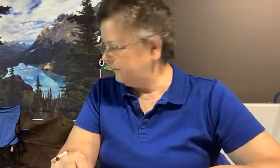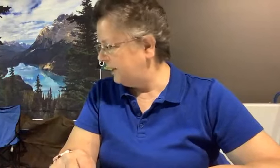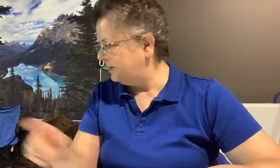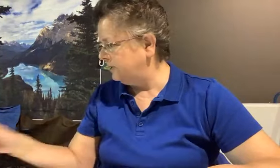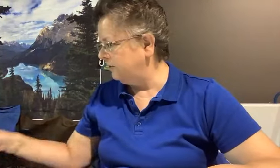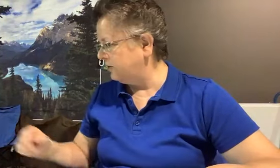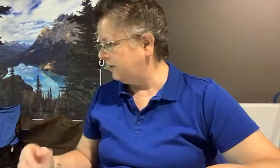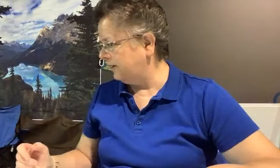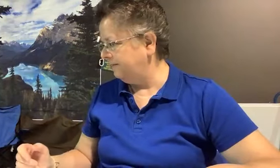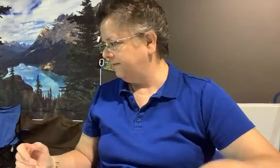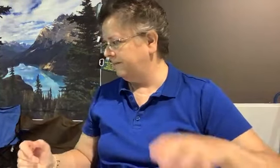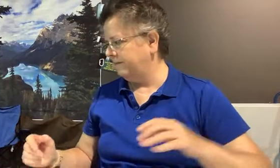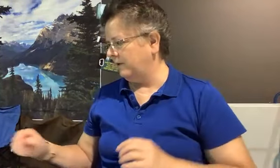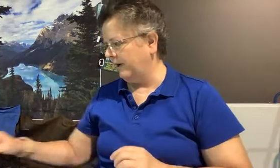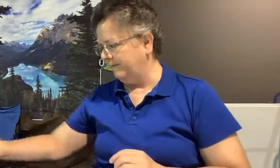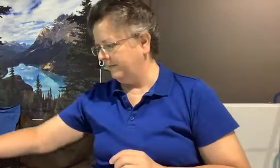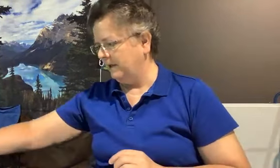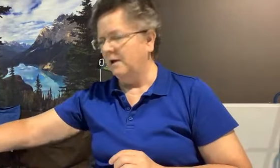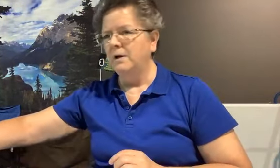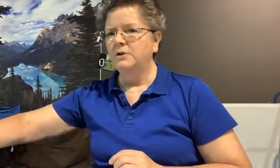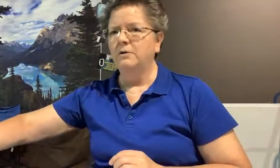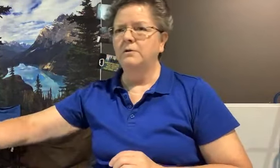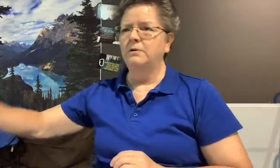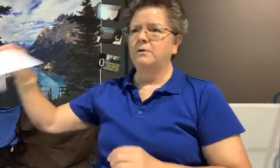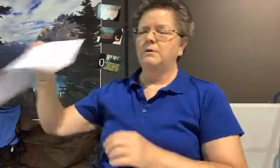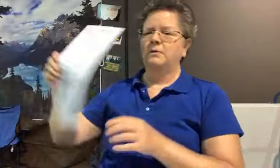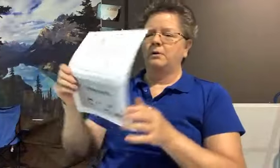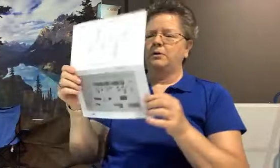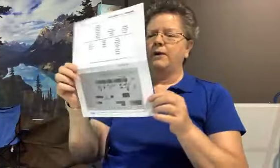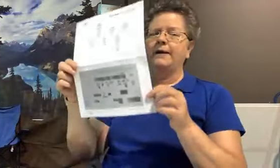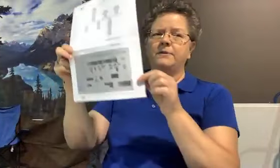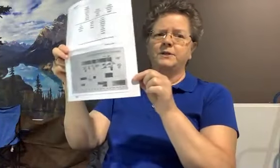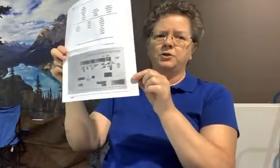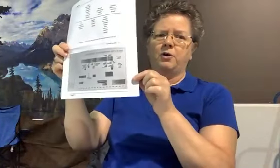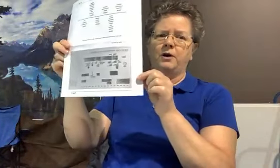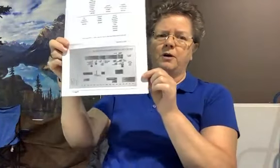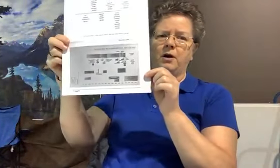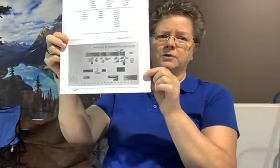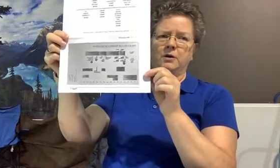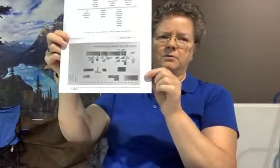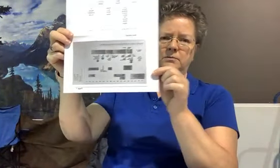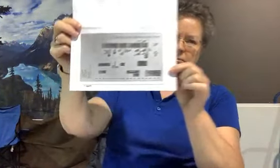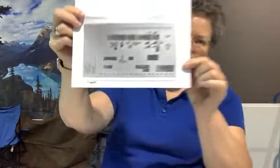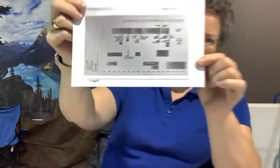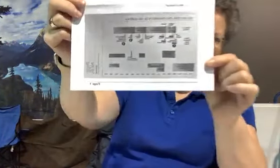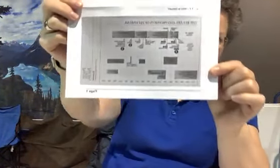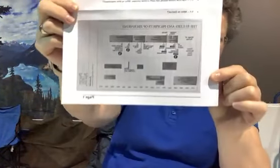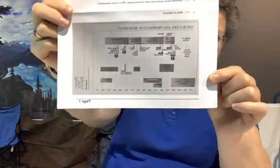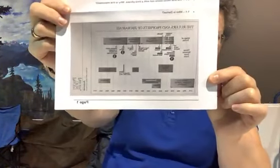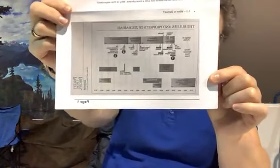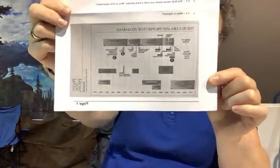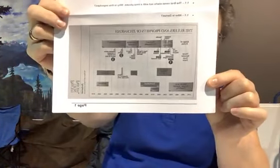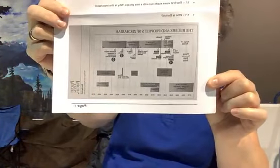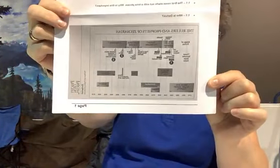Can I steal your chart again? Yeah. Okay. So you have this chart also, just so you can see